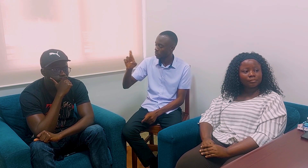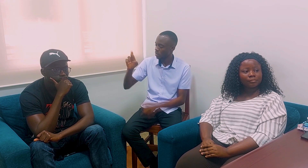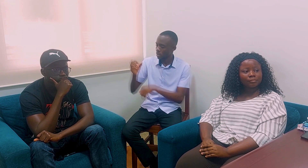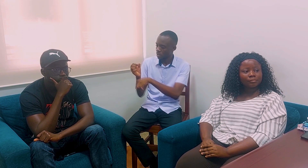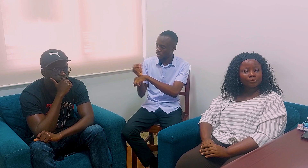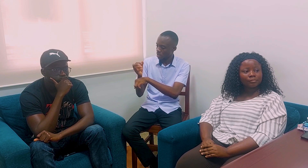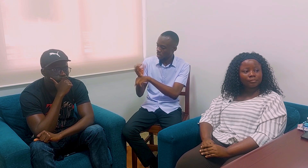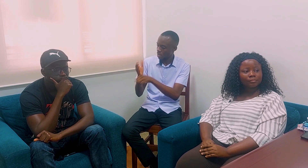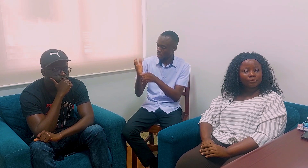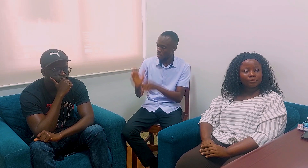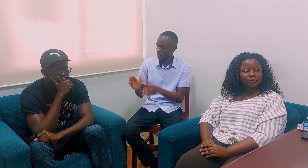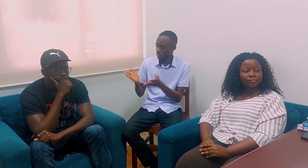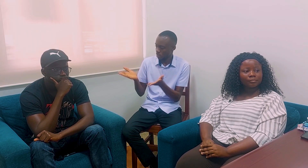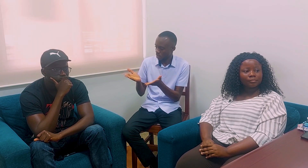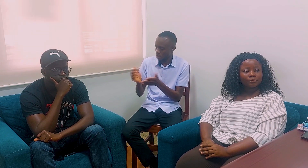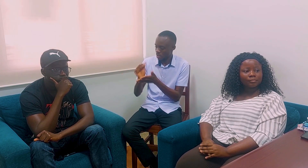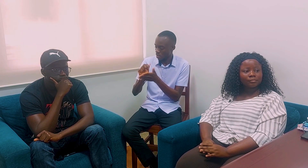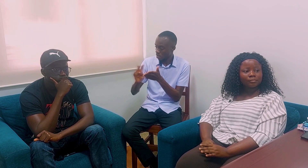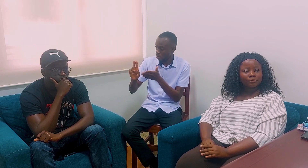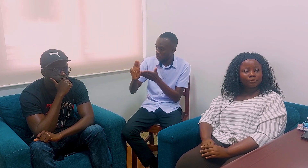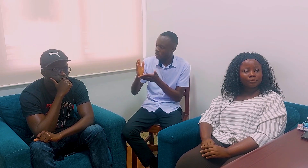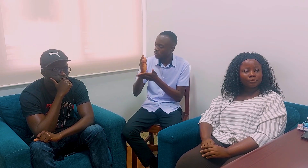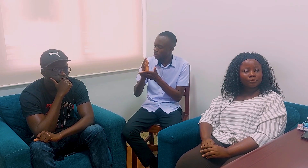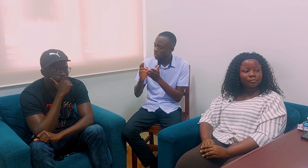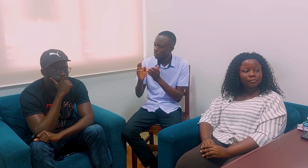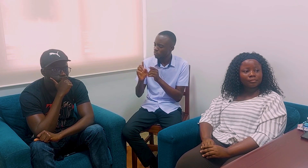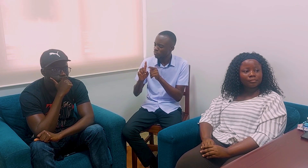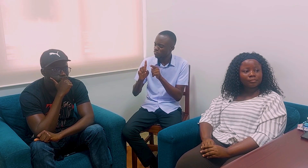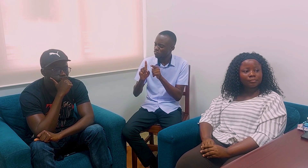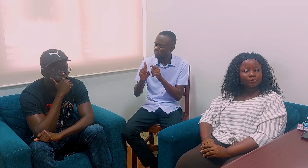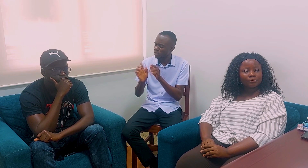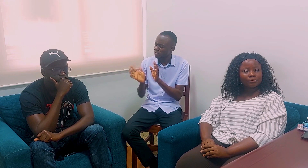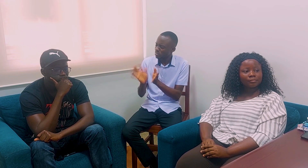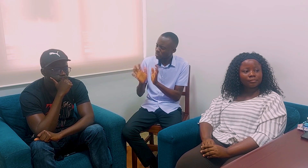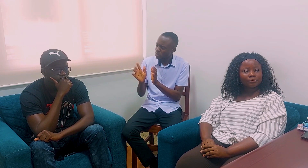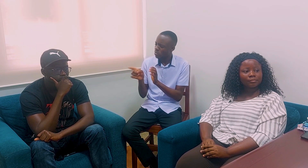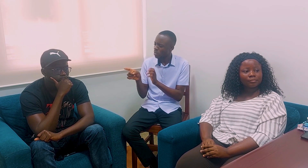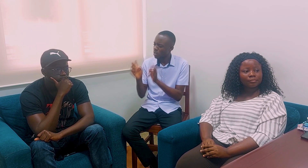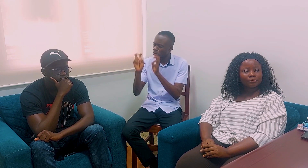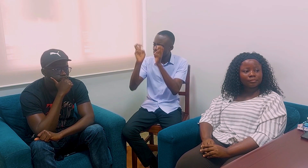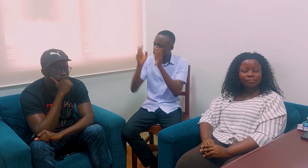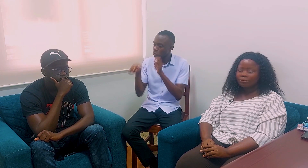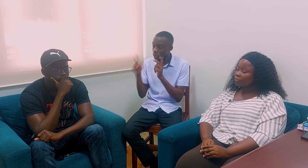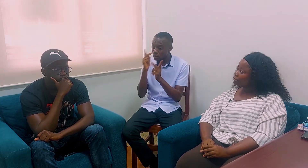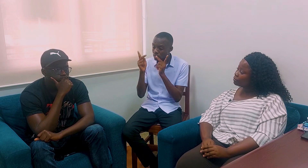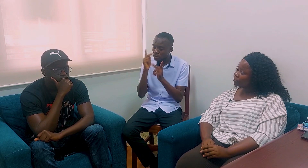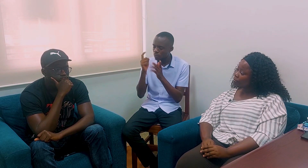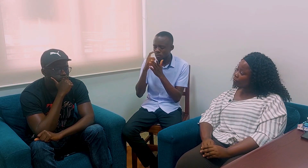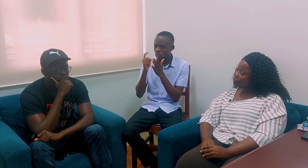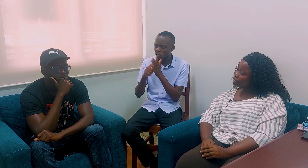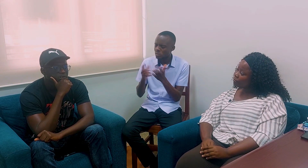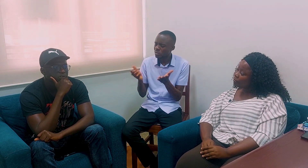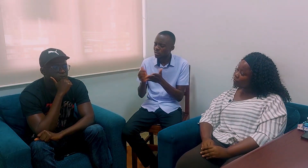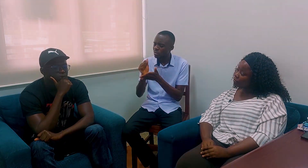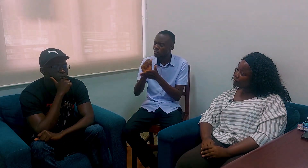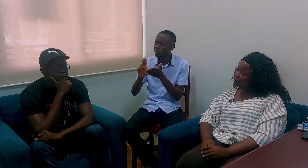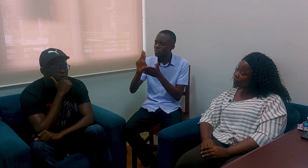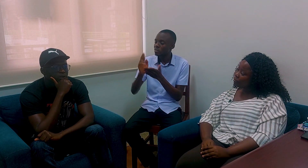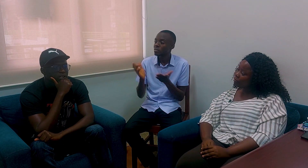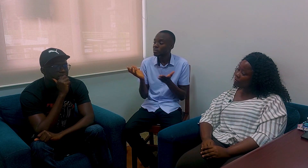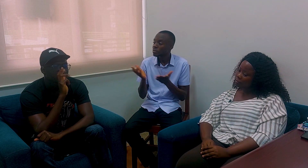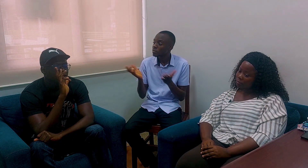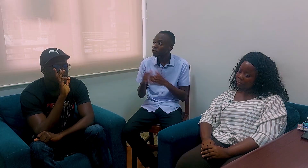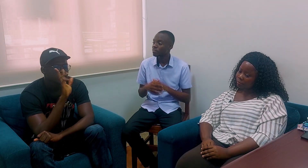there similar cases you have seen? What are the trends and patterns that you have also noticed? Okay,